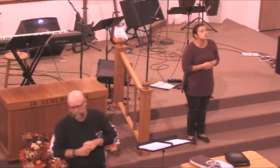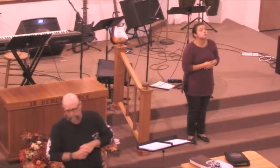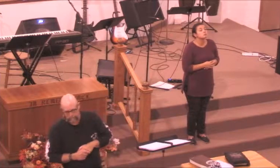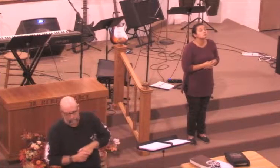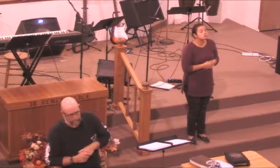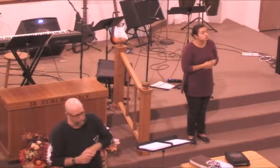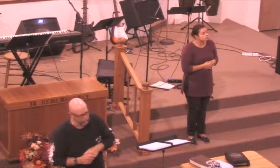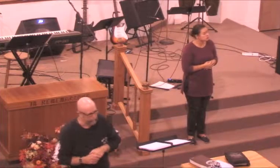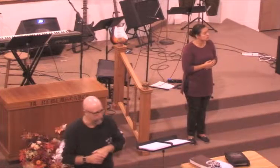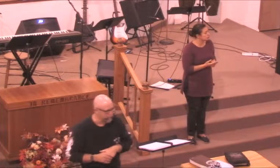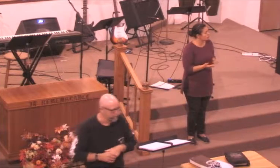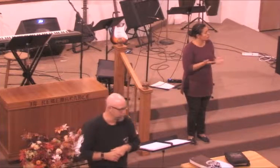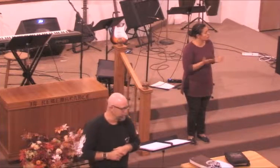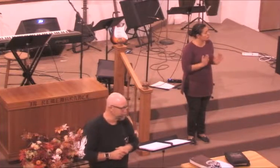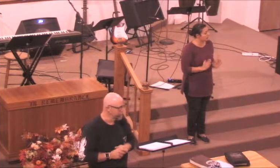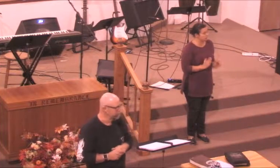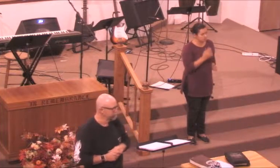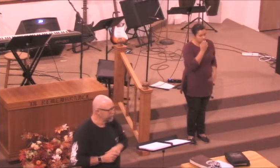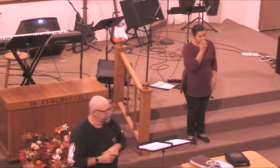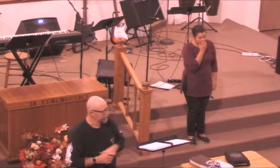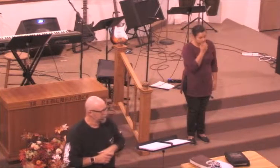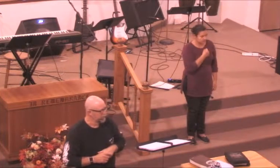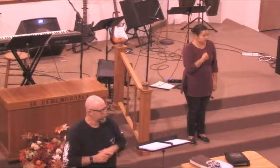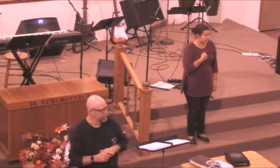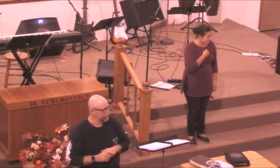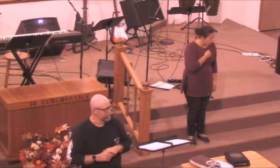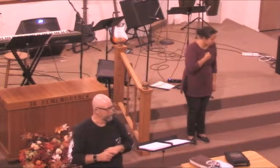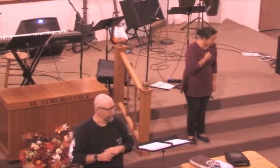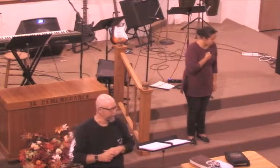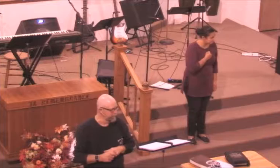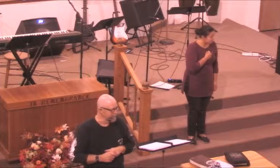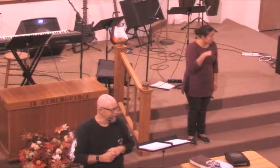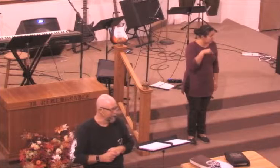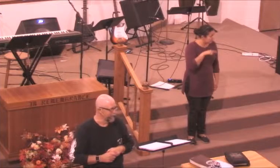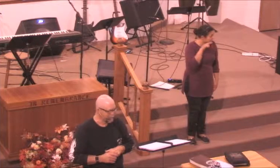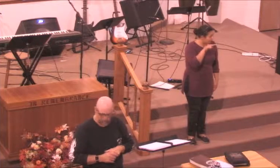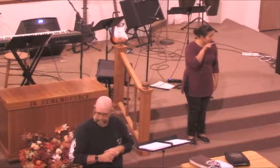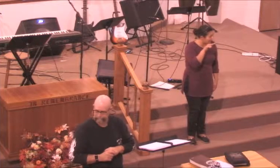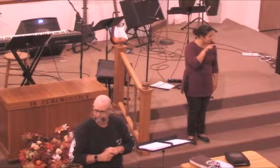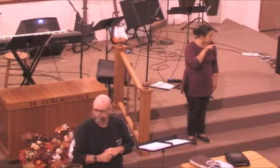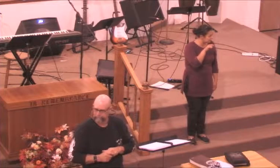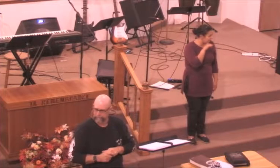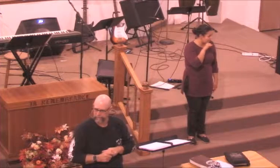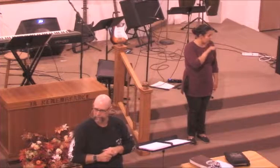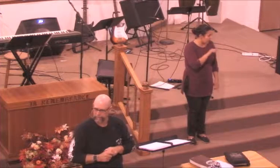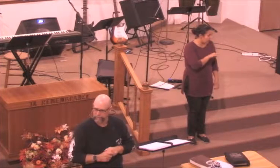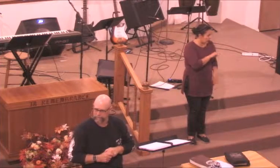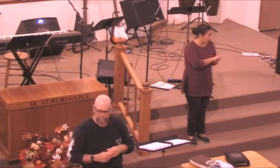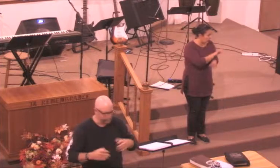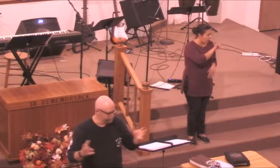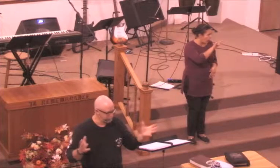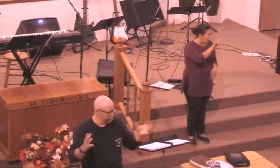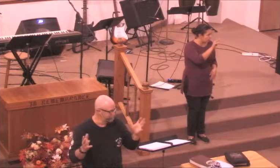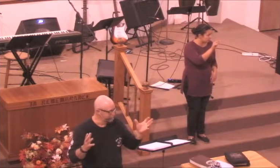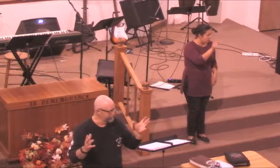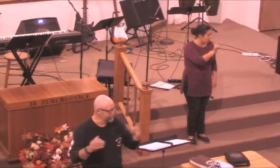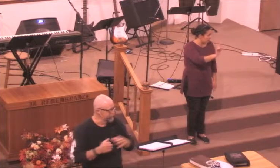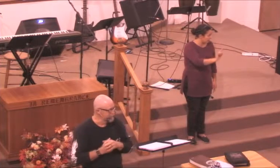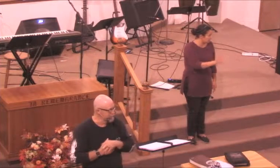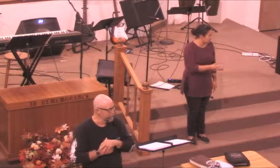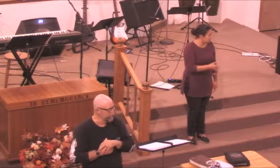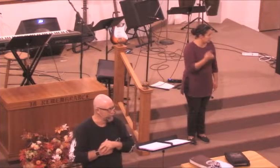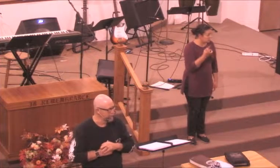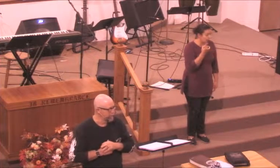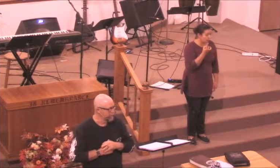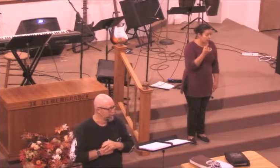Stewardess gets on the thing. I'm sorry to tell you, but this plane isn't going anywhere. We've got some